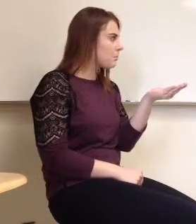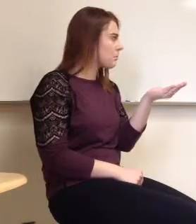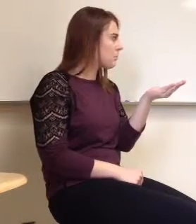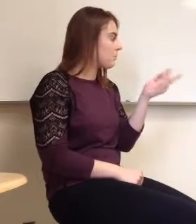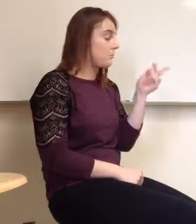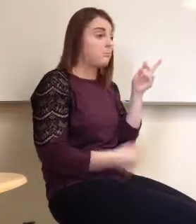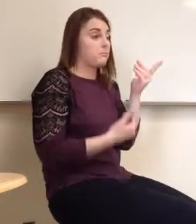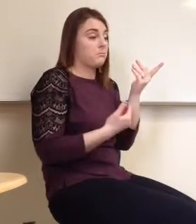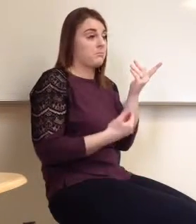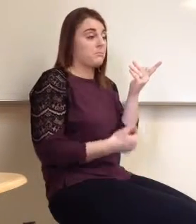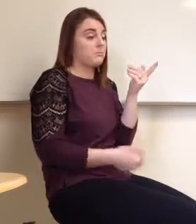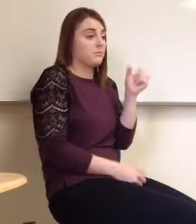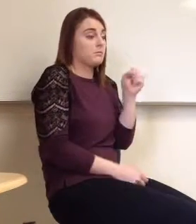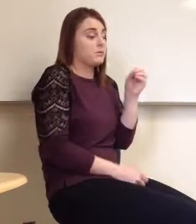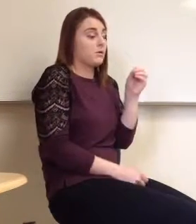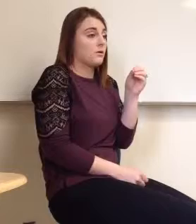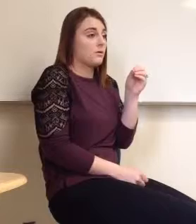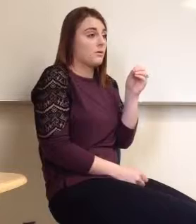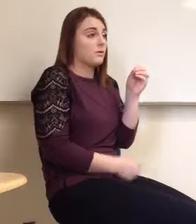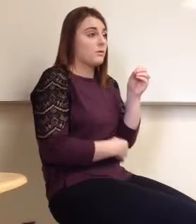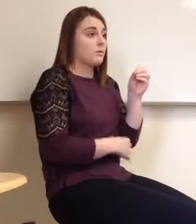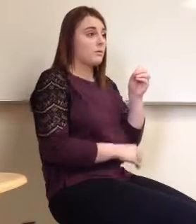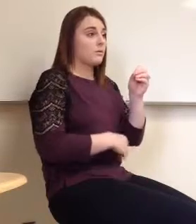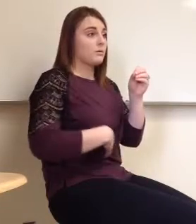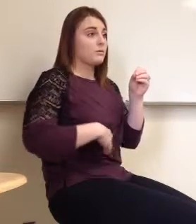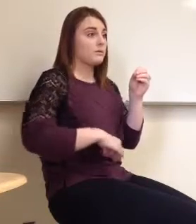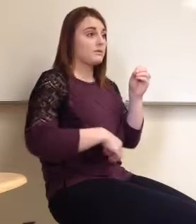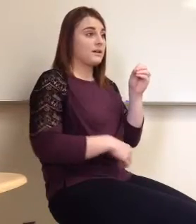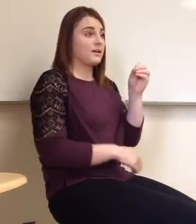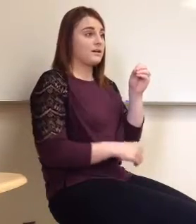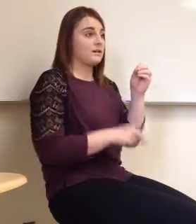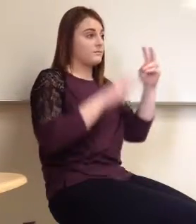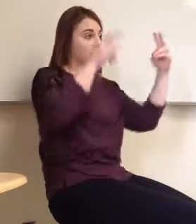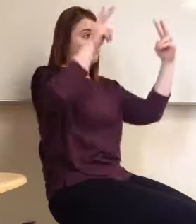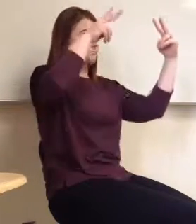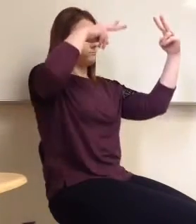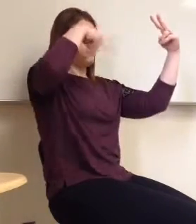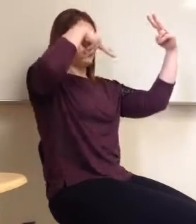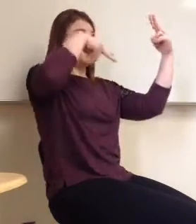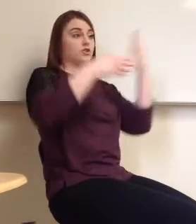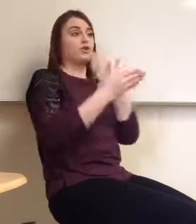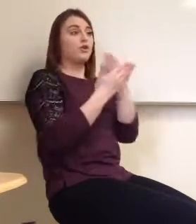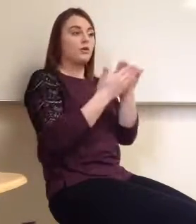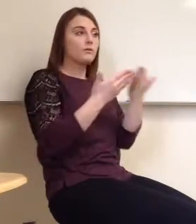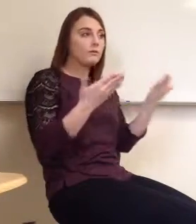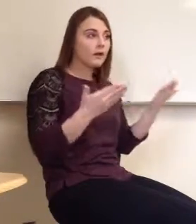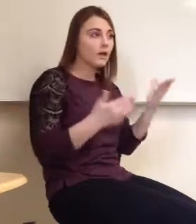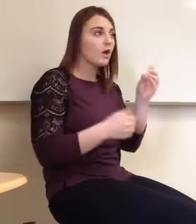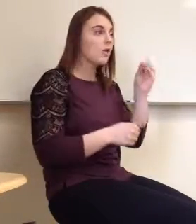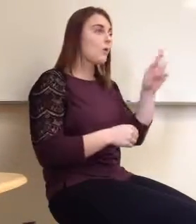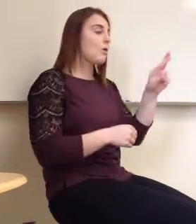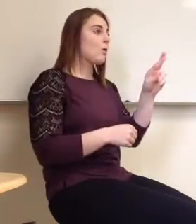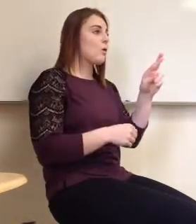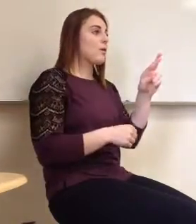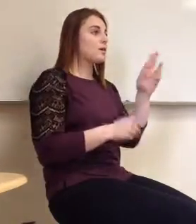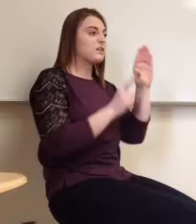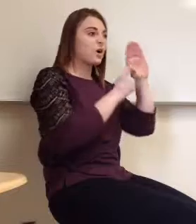So is this a submissive thing of not looking at the teacher, or is that a cultural thing? I think it's just